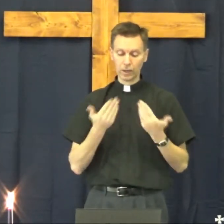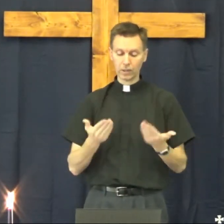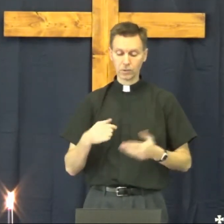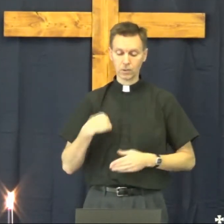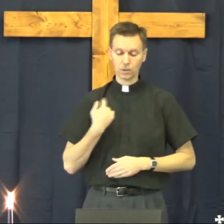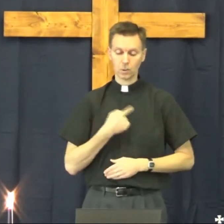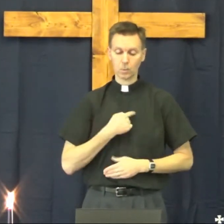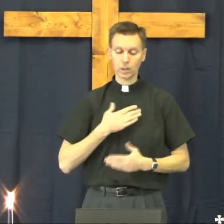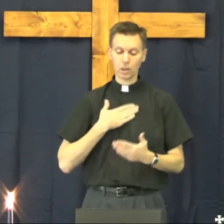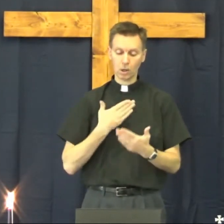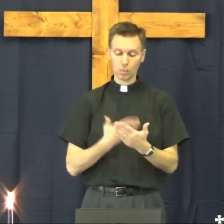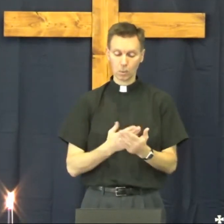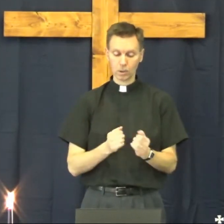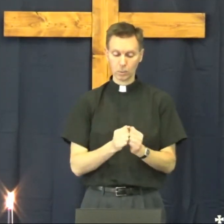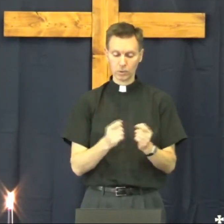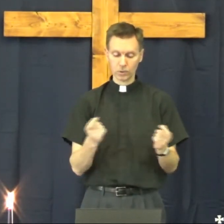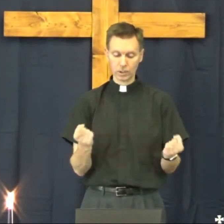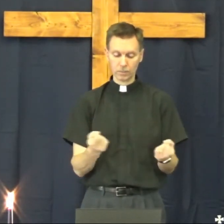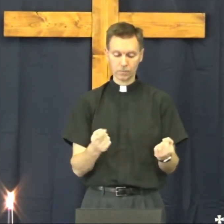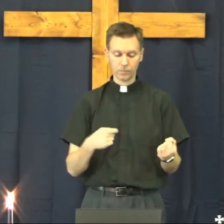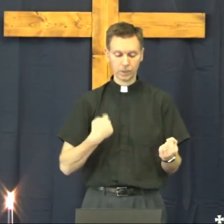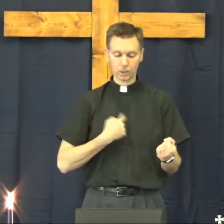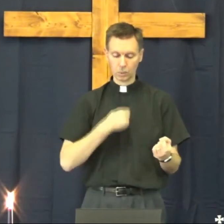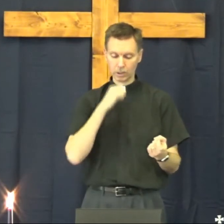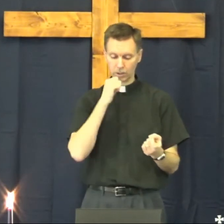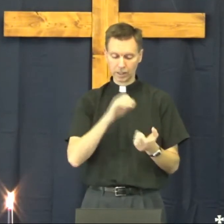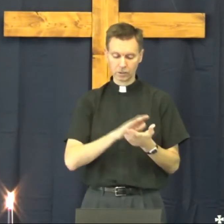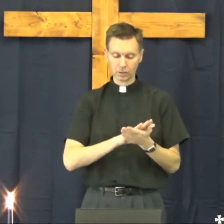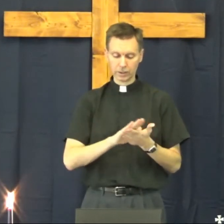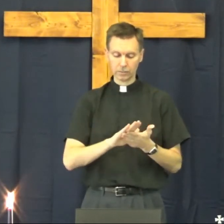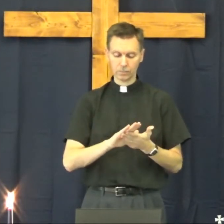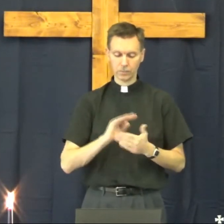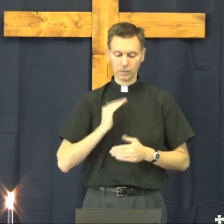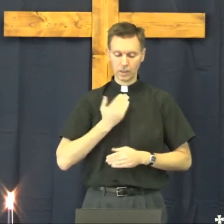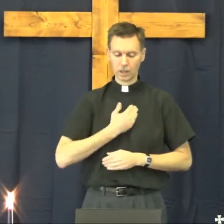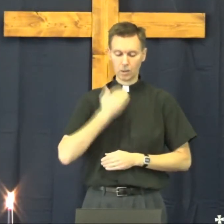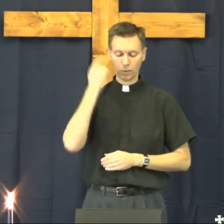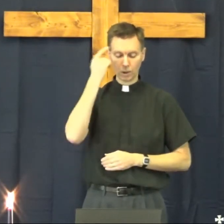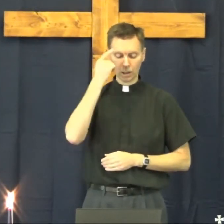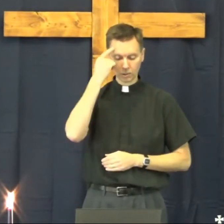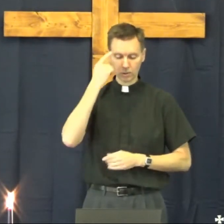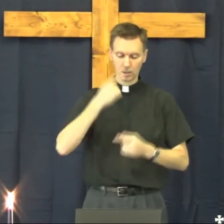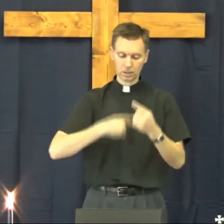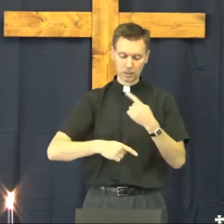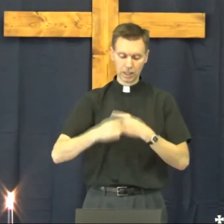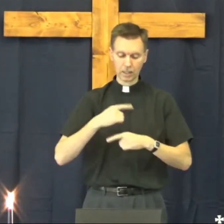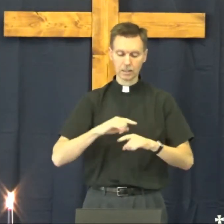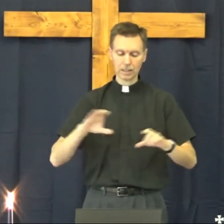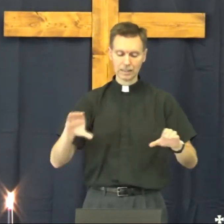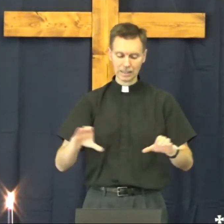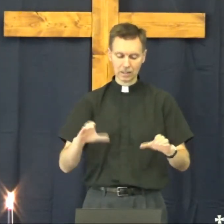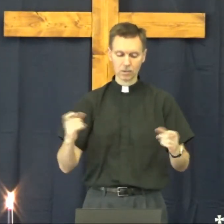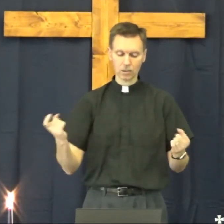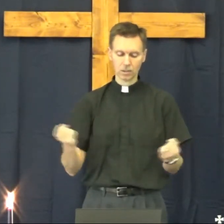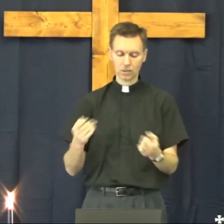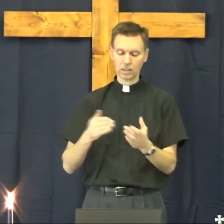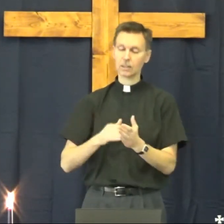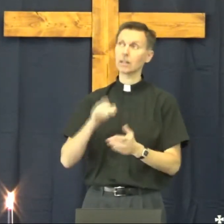confess we are born with sin and we are not clean. Our thoughts, signs, and deeds sin against